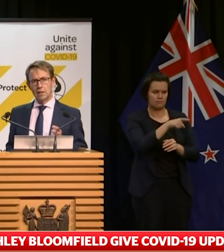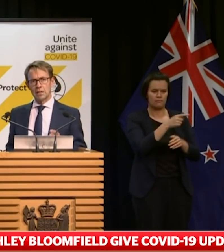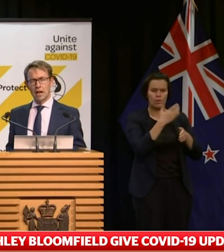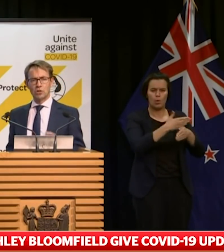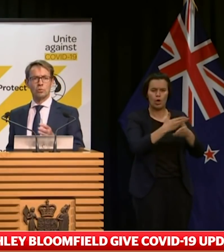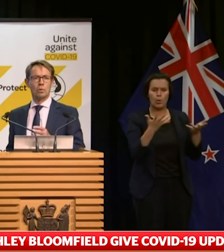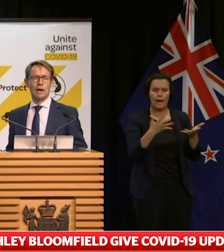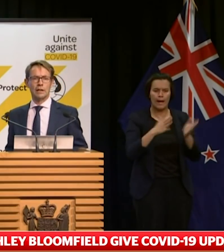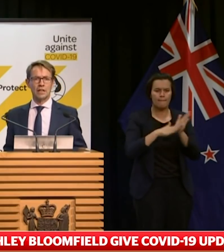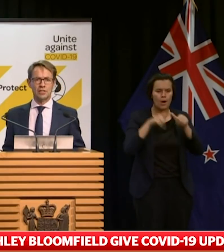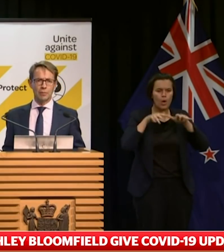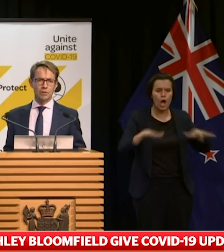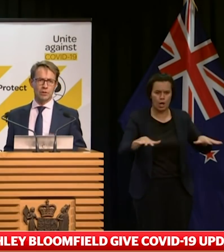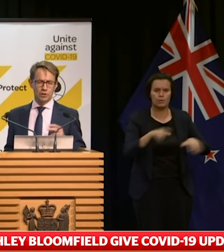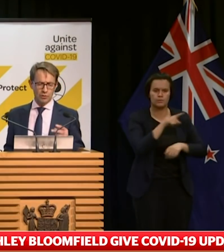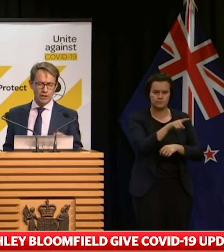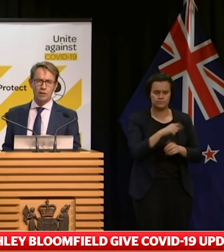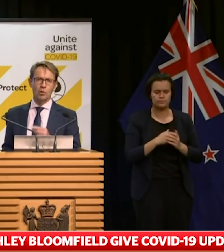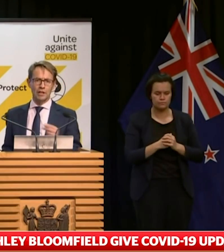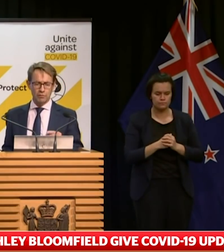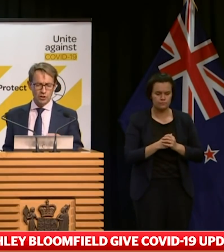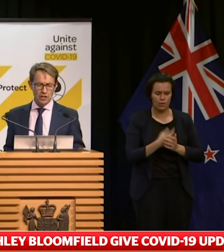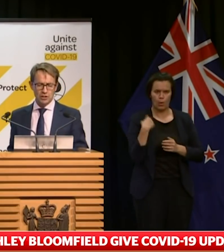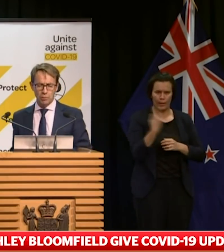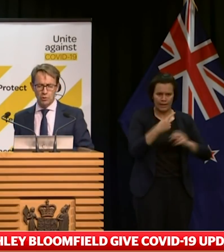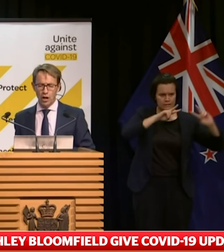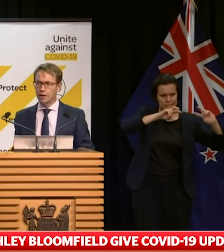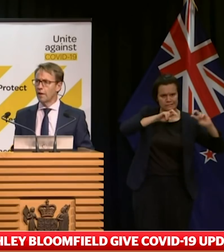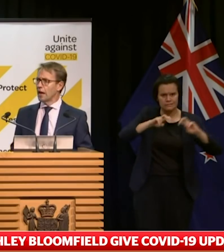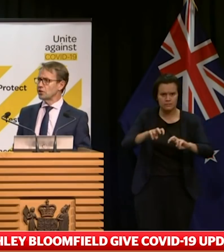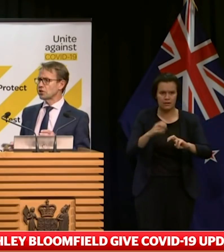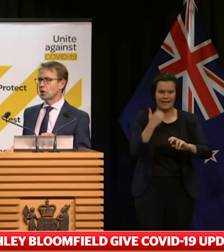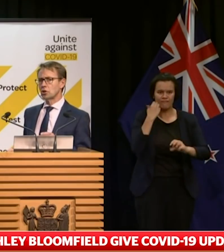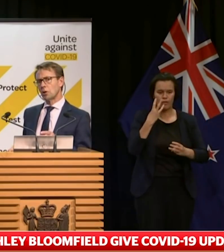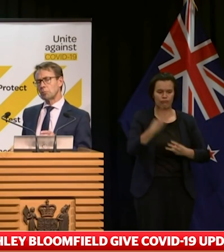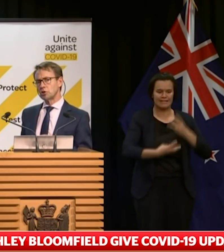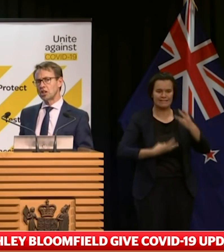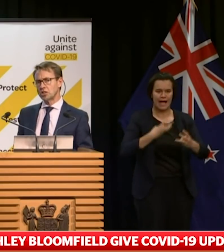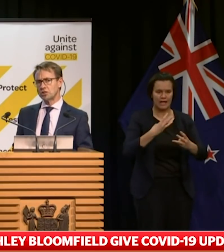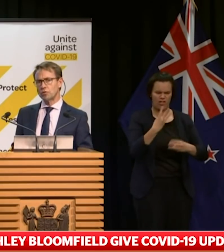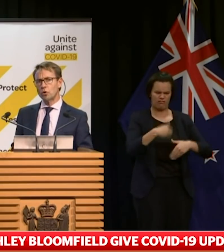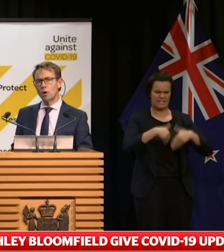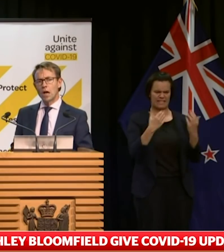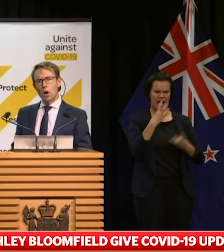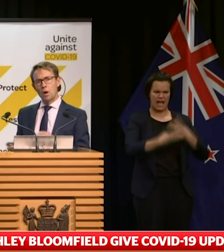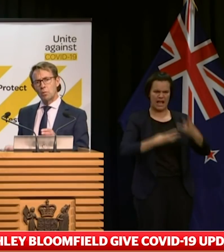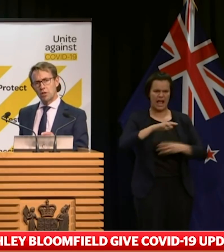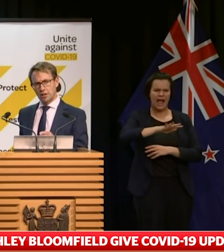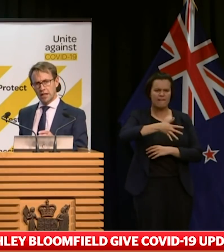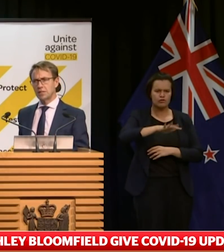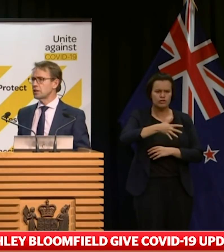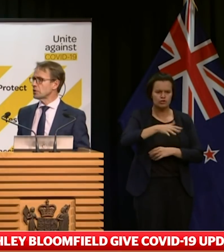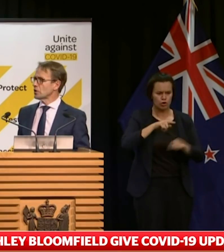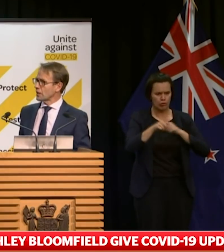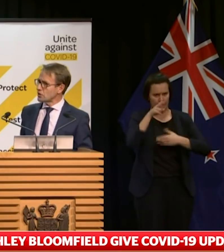mapping here the actual case numbers on a 3-day rolling average, that's the blue line, and just showing projections for where we